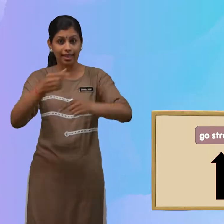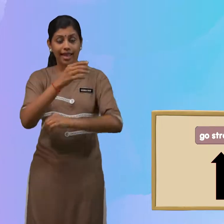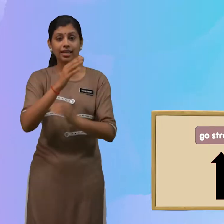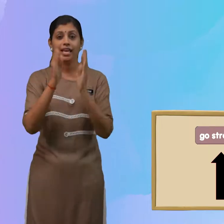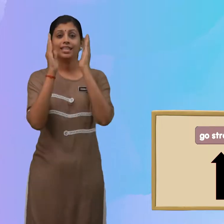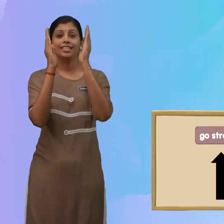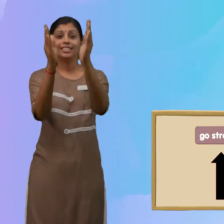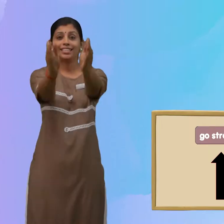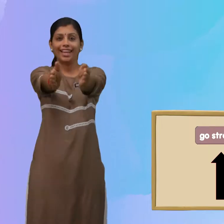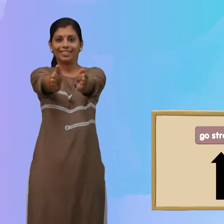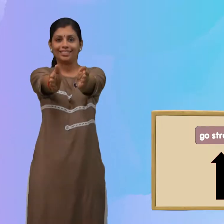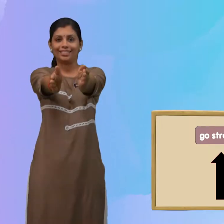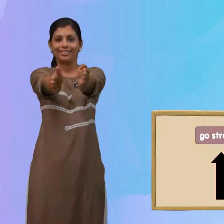then straight.